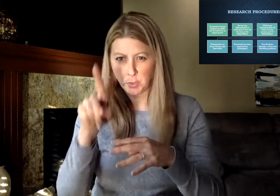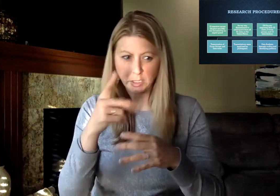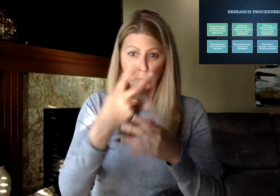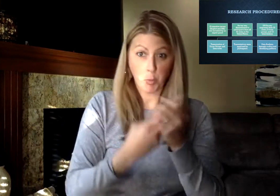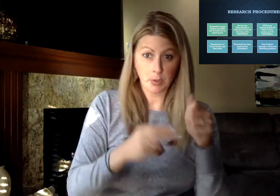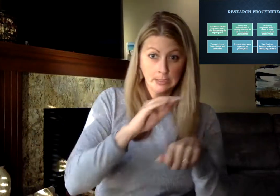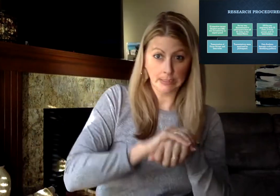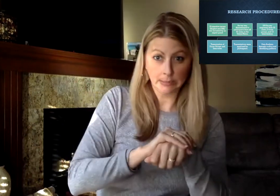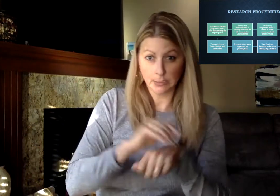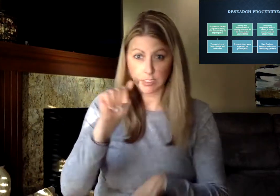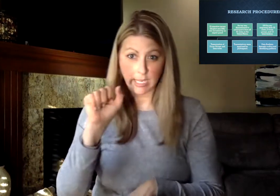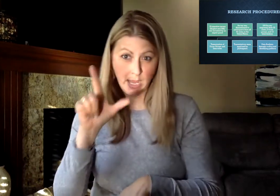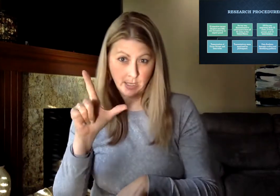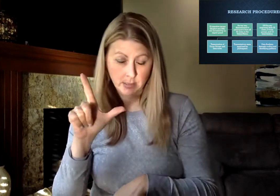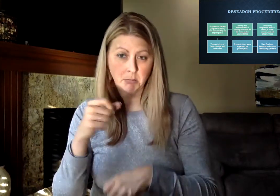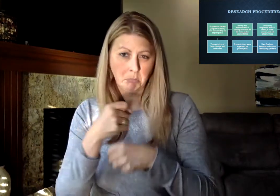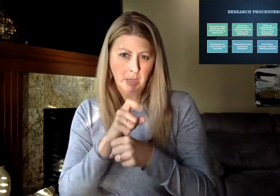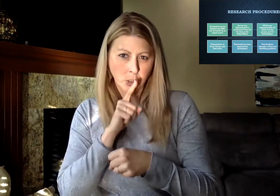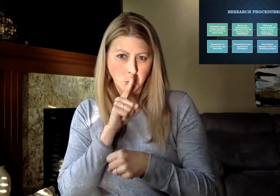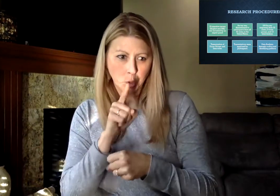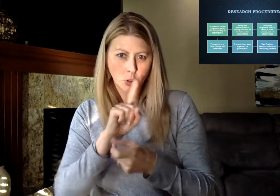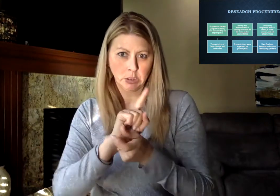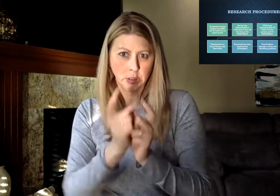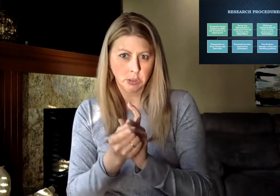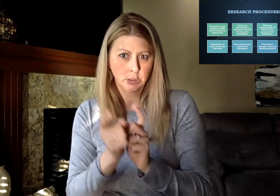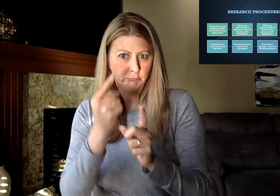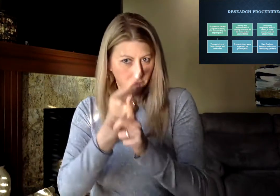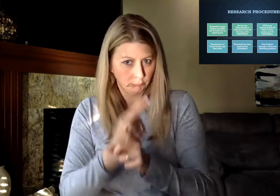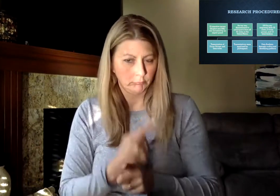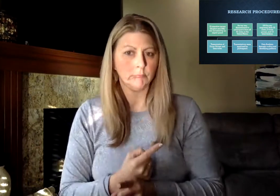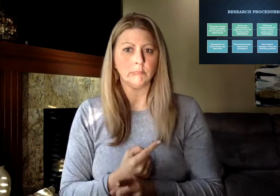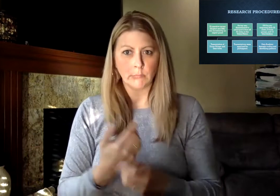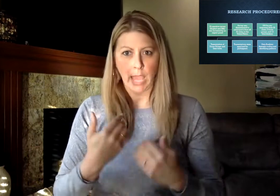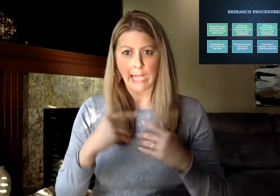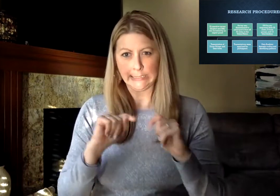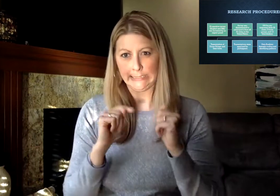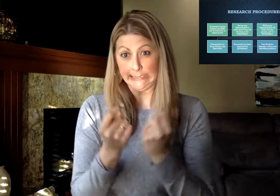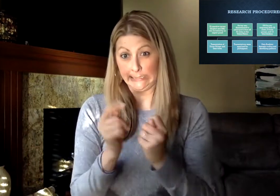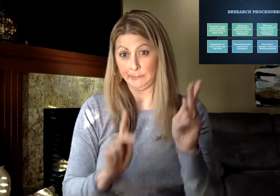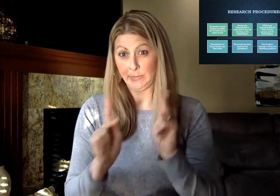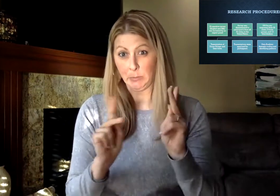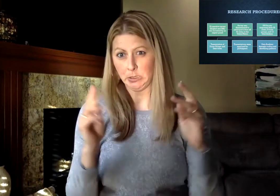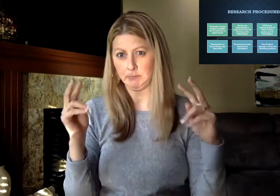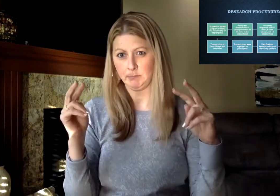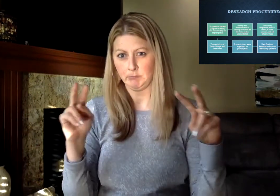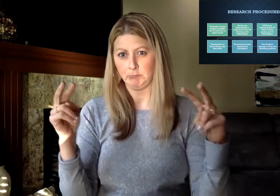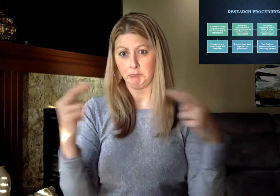I created the questions both in English and in ASL, and I made sure that the translation was accurate. I had a team of people